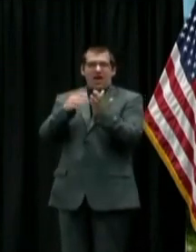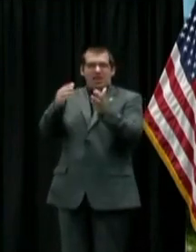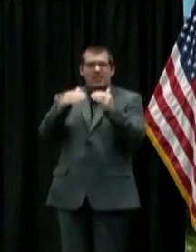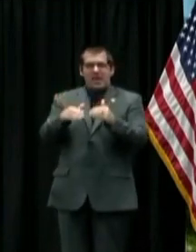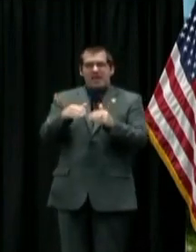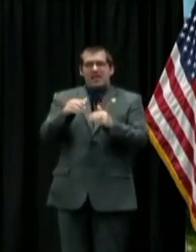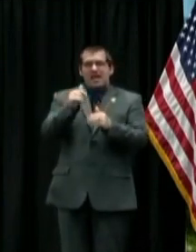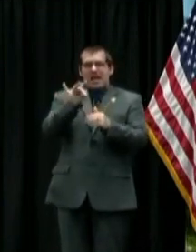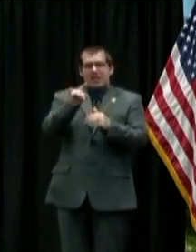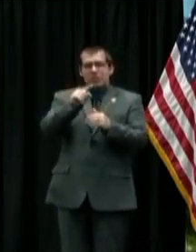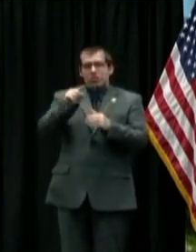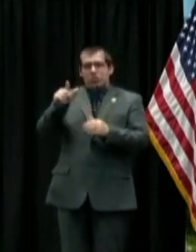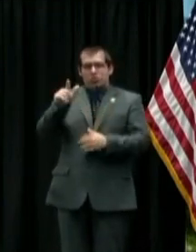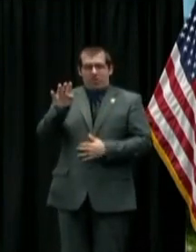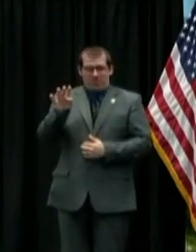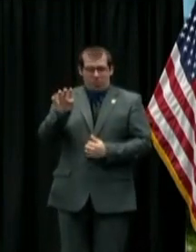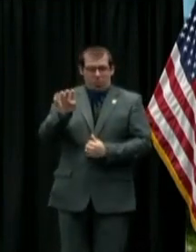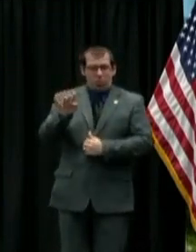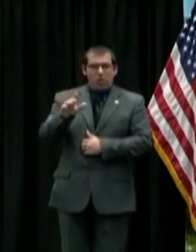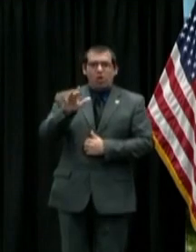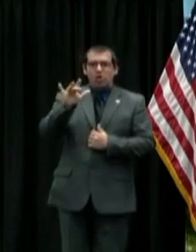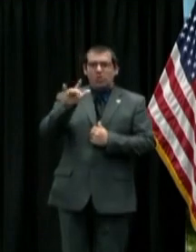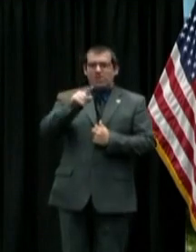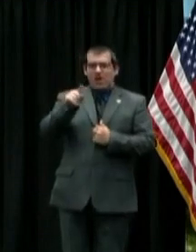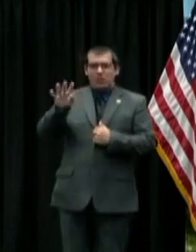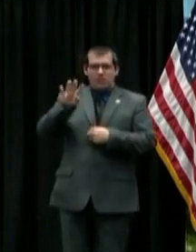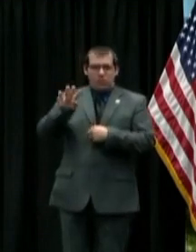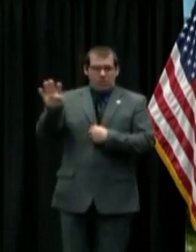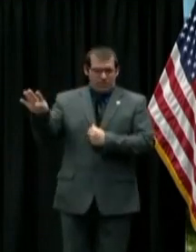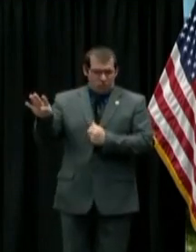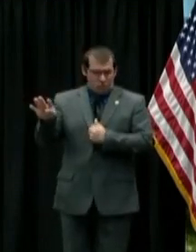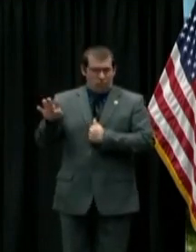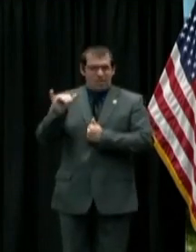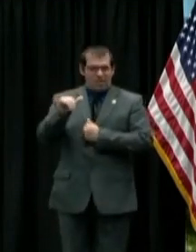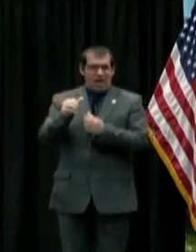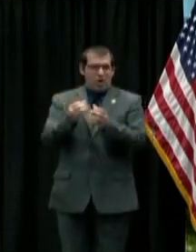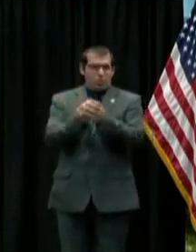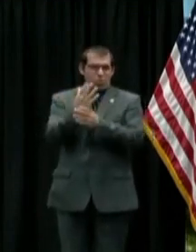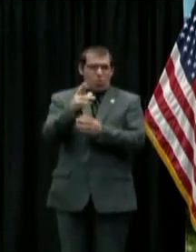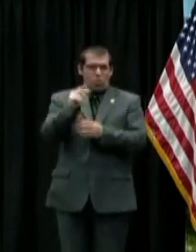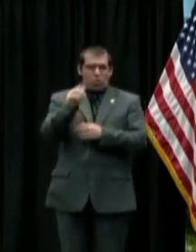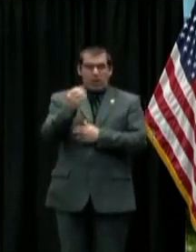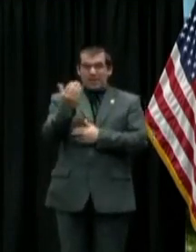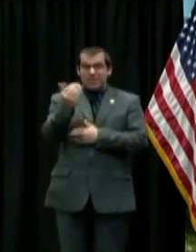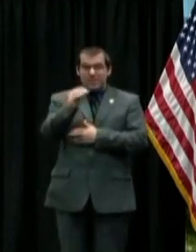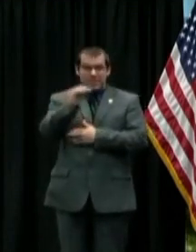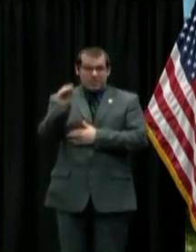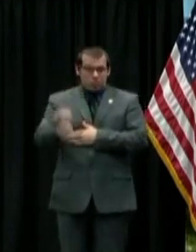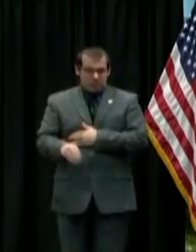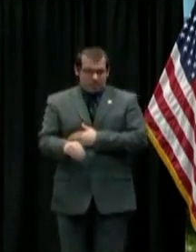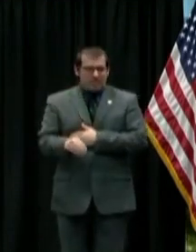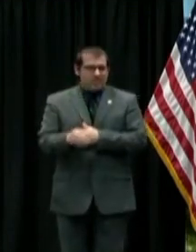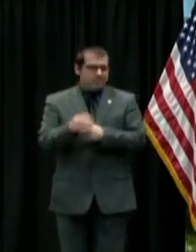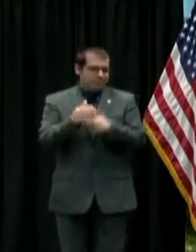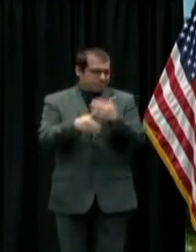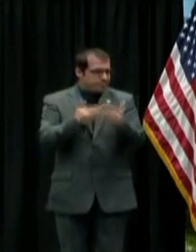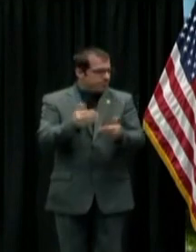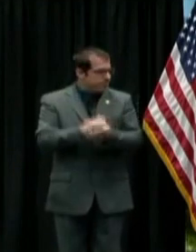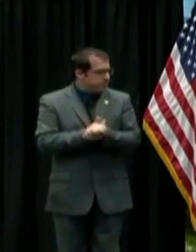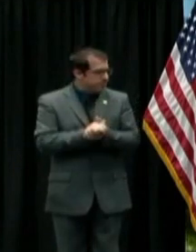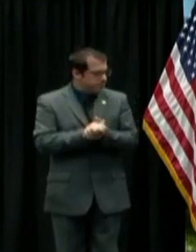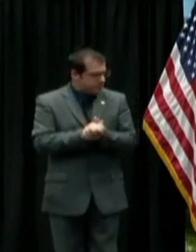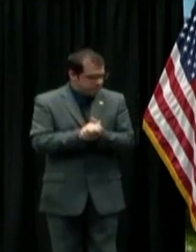one's 18 to 24, then 25 to 44 is a growth rate at 15%, and so on. And so